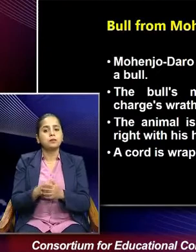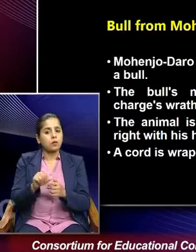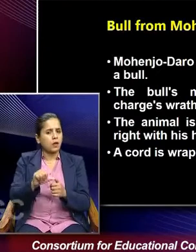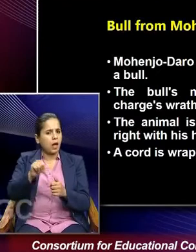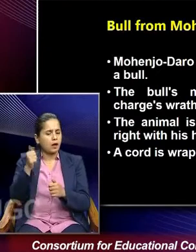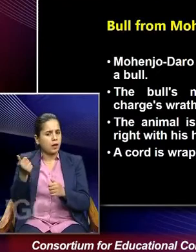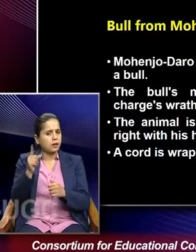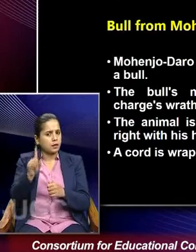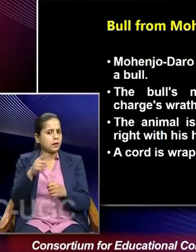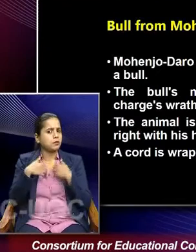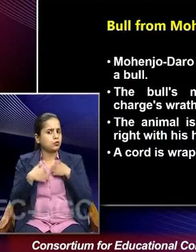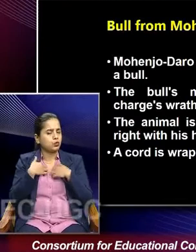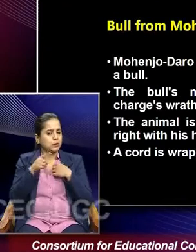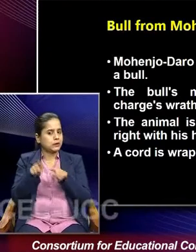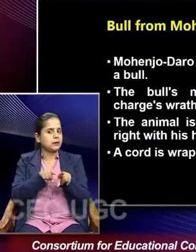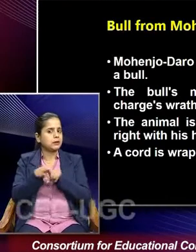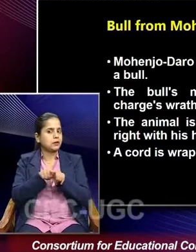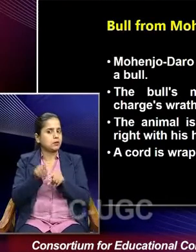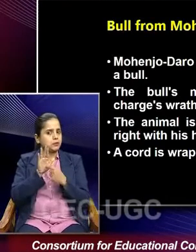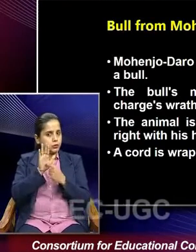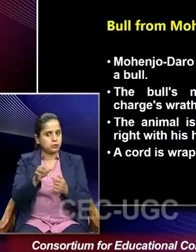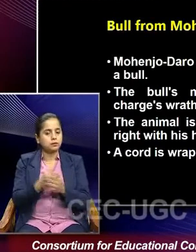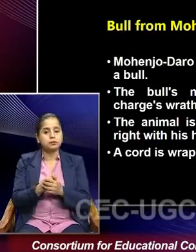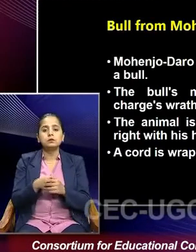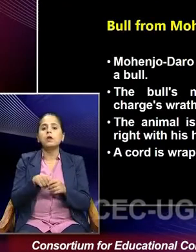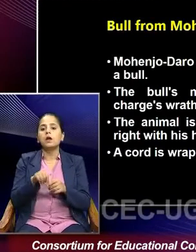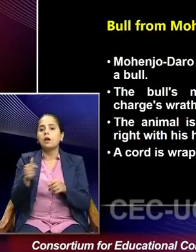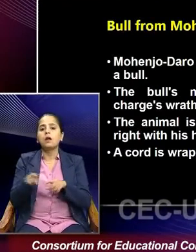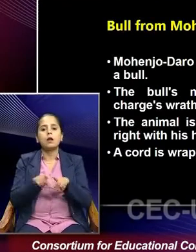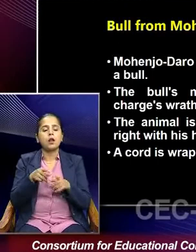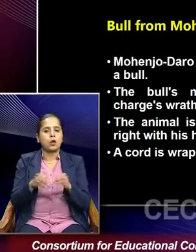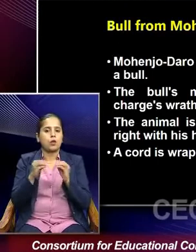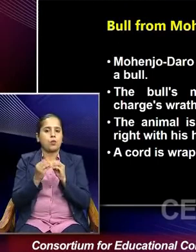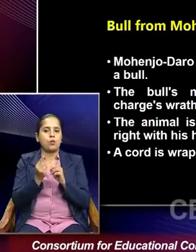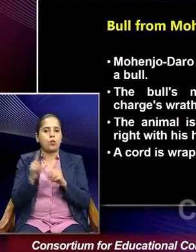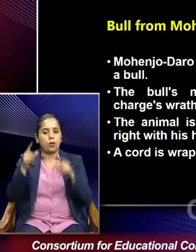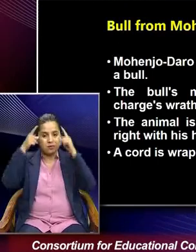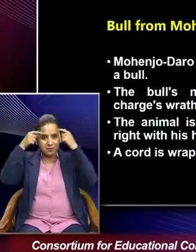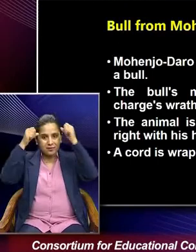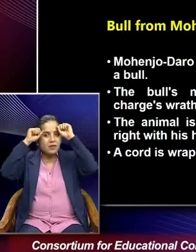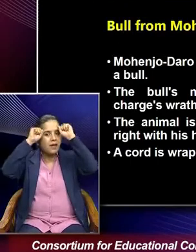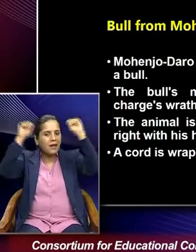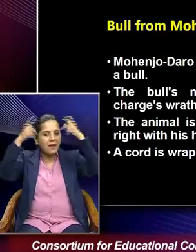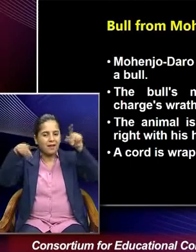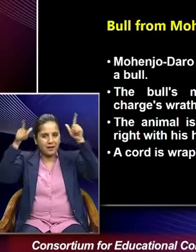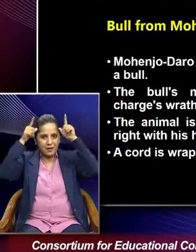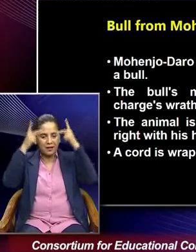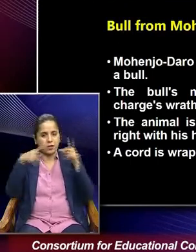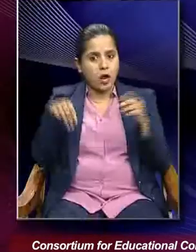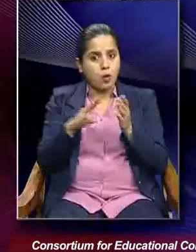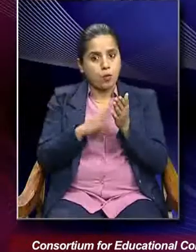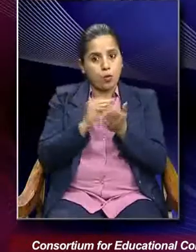Another interesting example is that of the bull from Mohenjo-daro, which